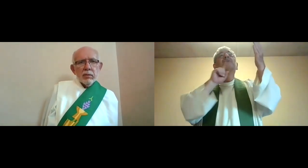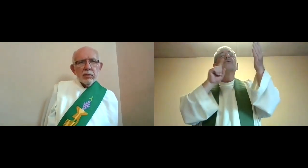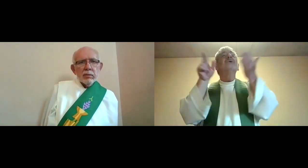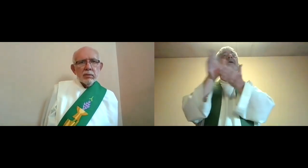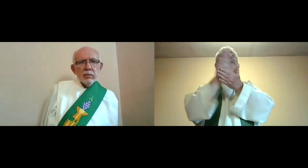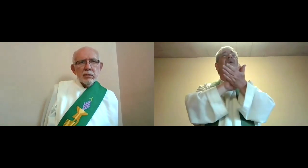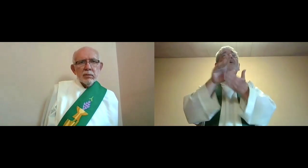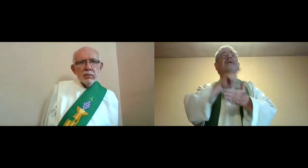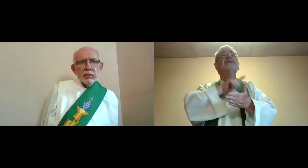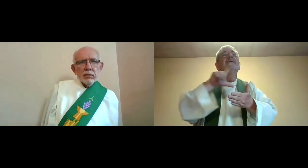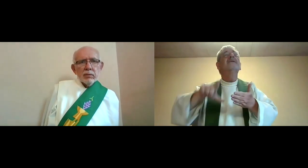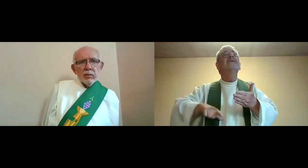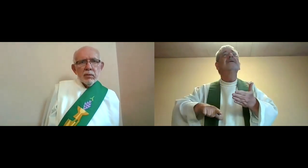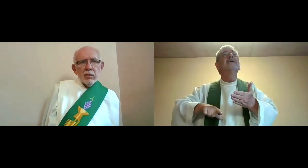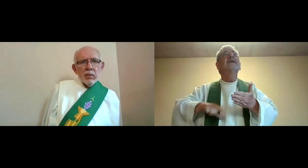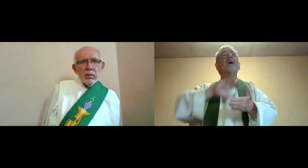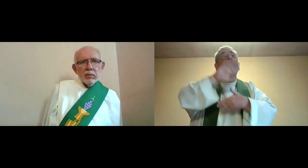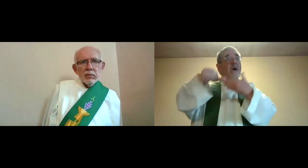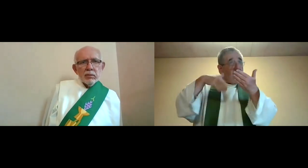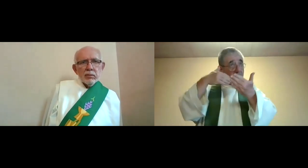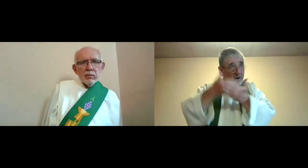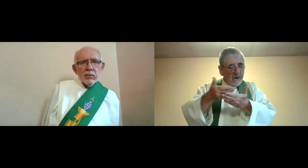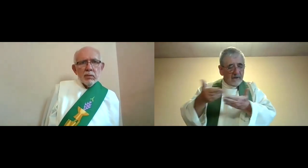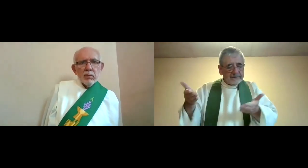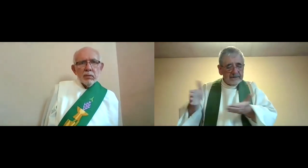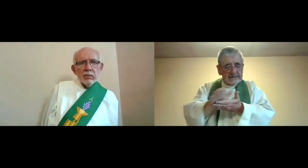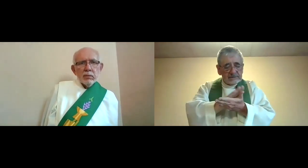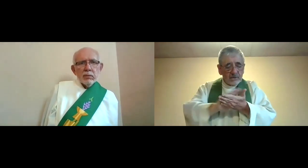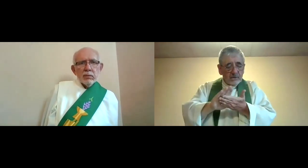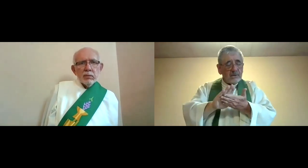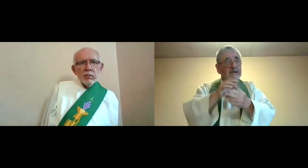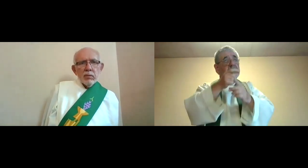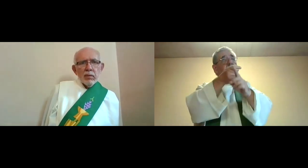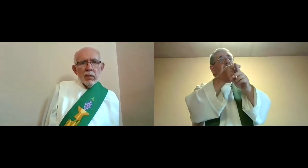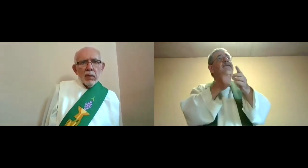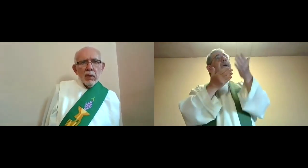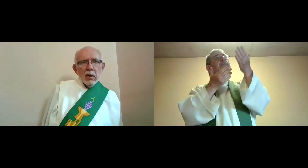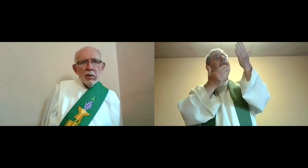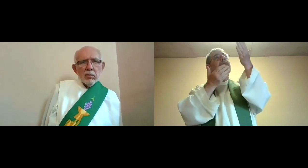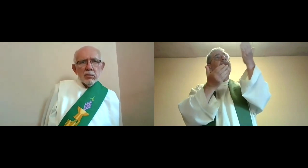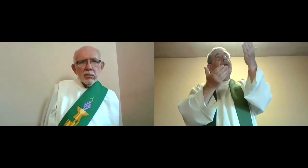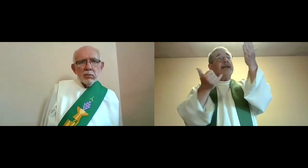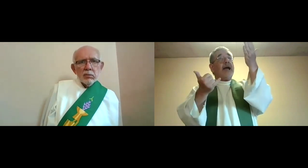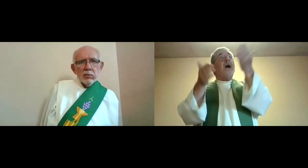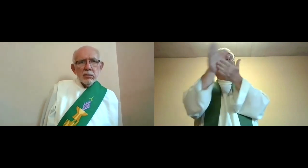You are indeed holy, O Lord, the fount of all holiness.